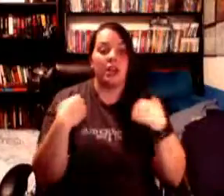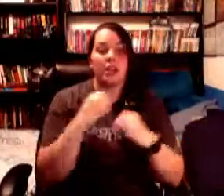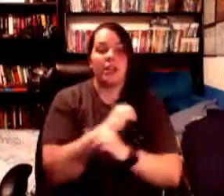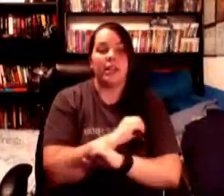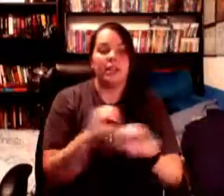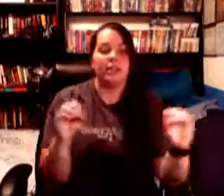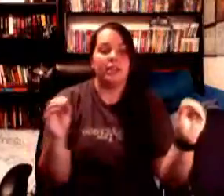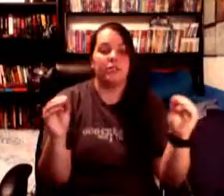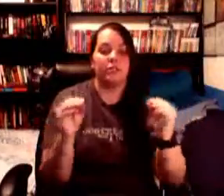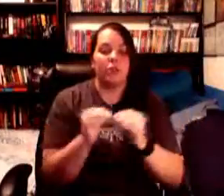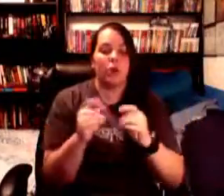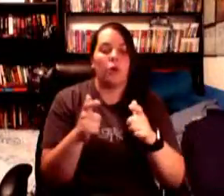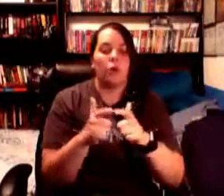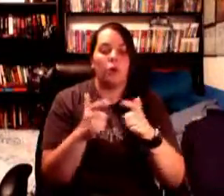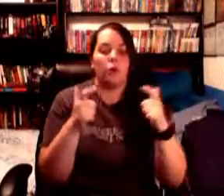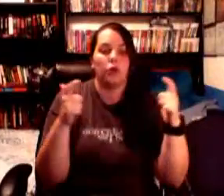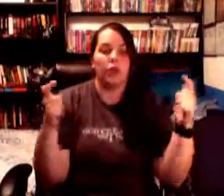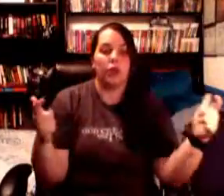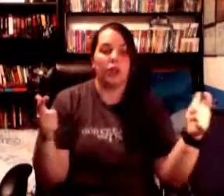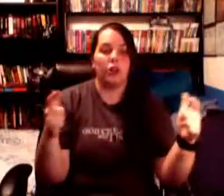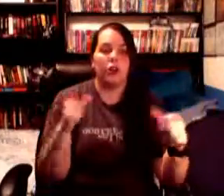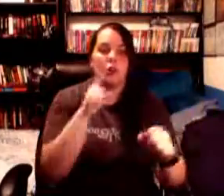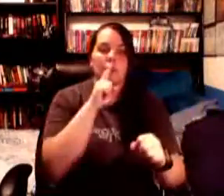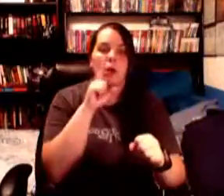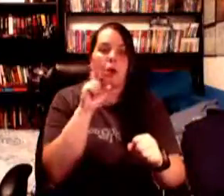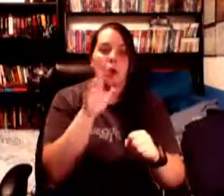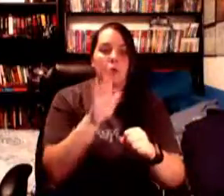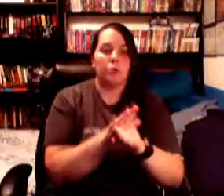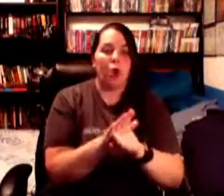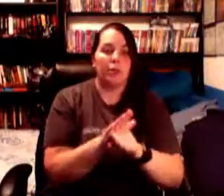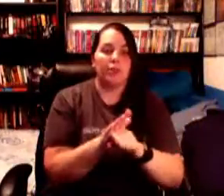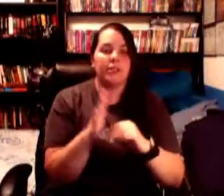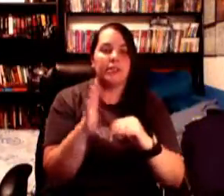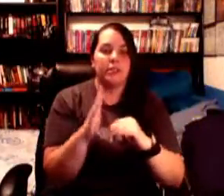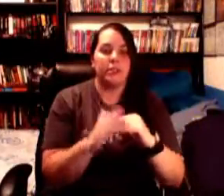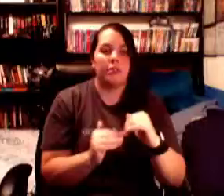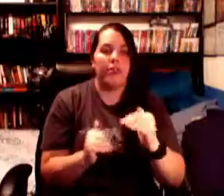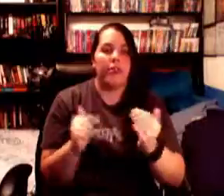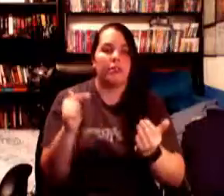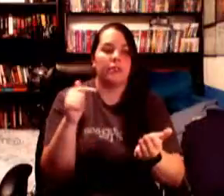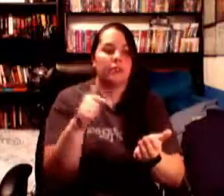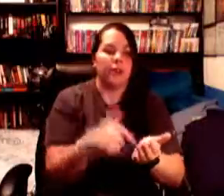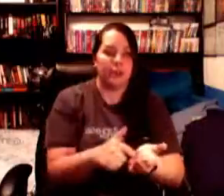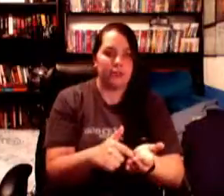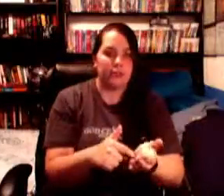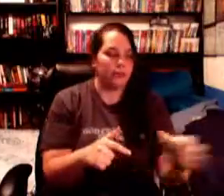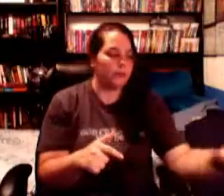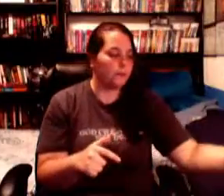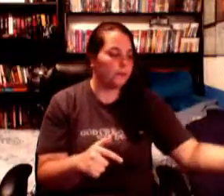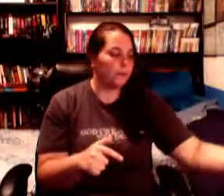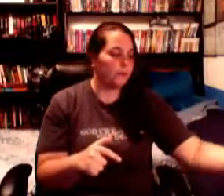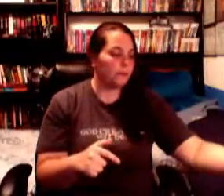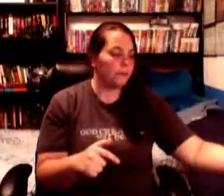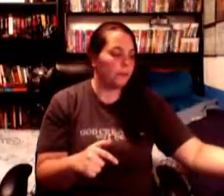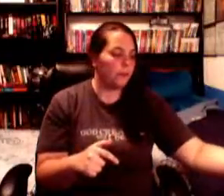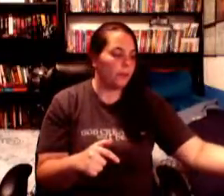There is no greater promise than this.